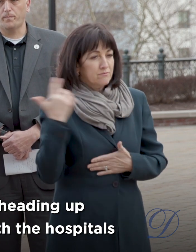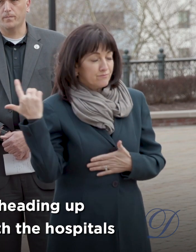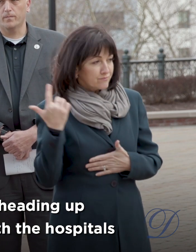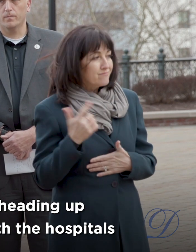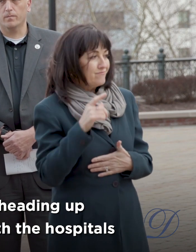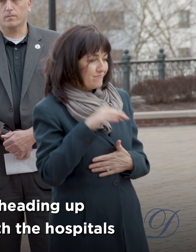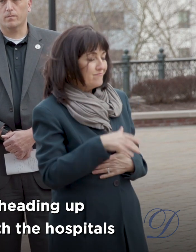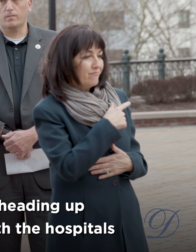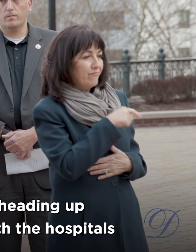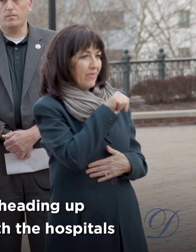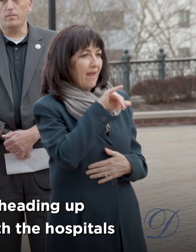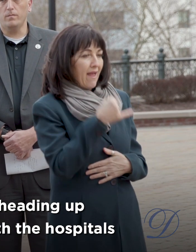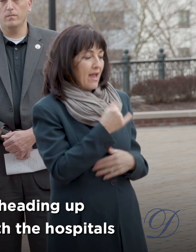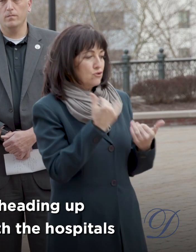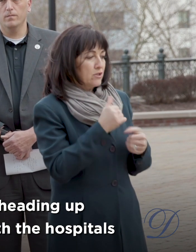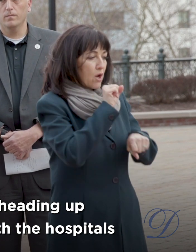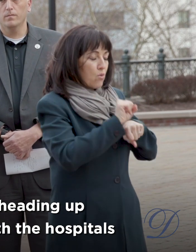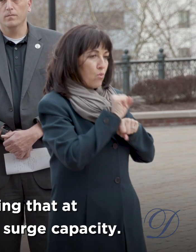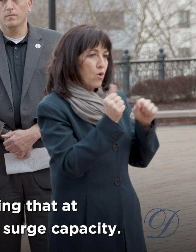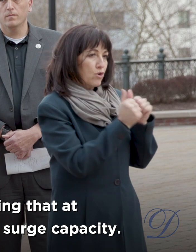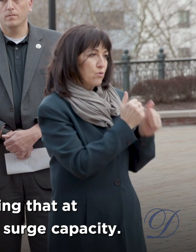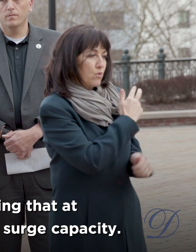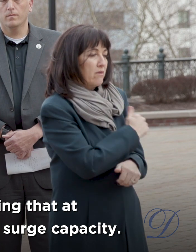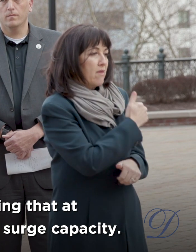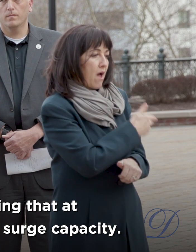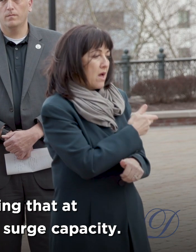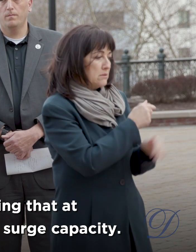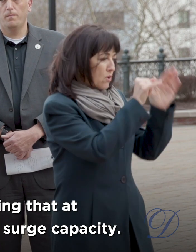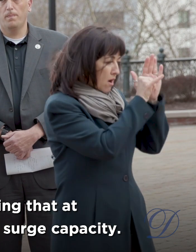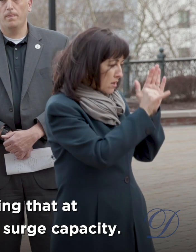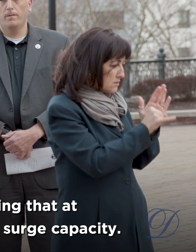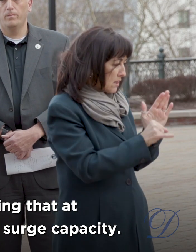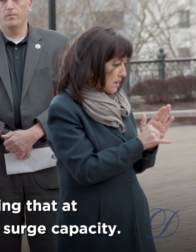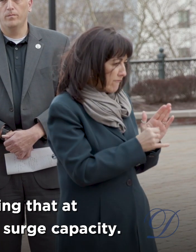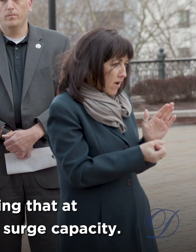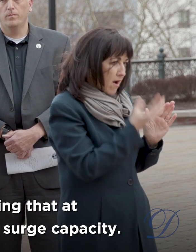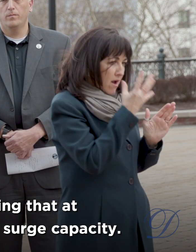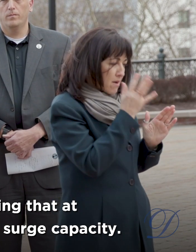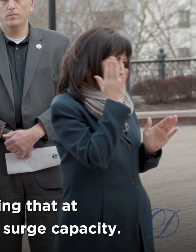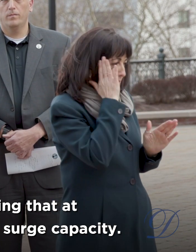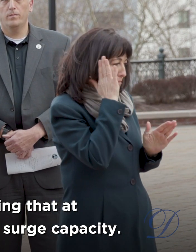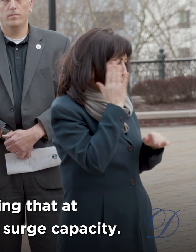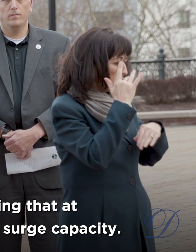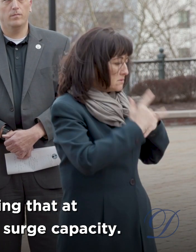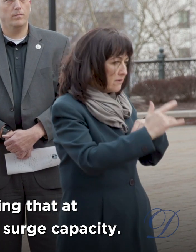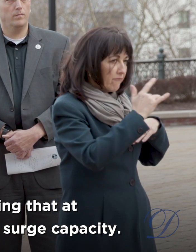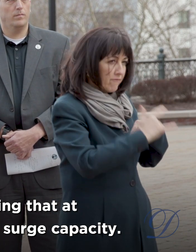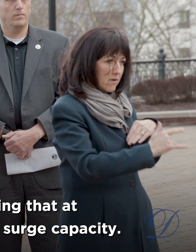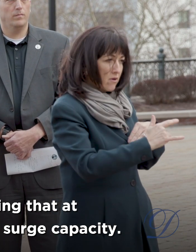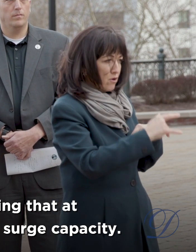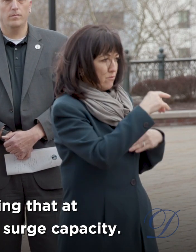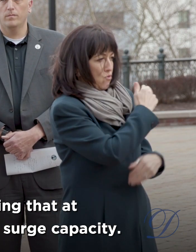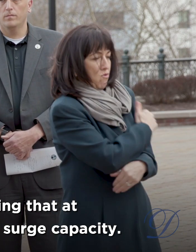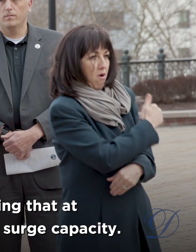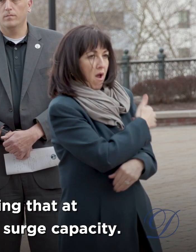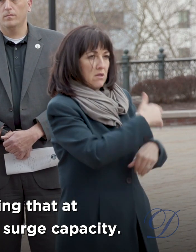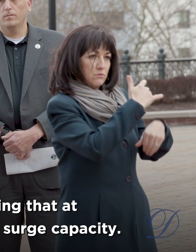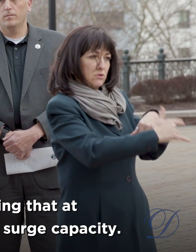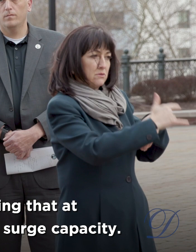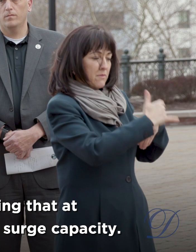up a little working group working with the hospitals to identify that and anticipating that at some point we may